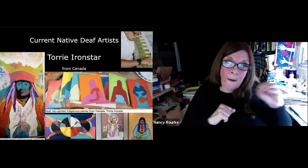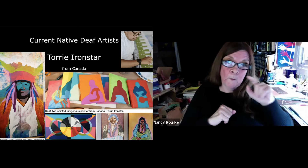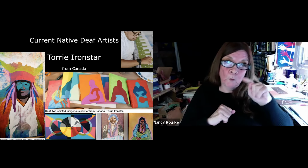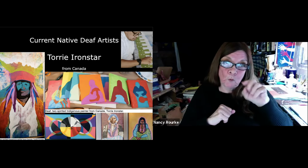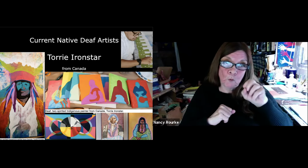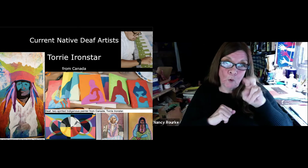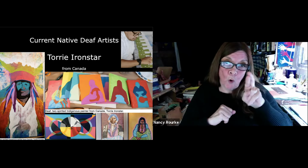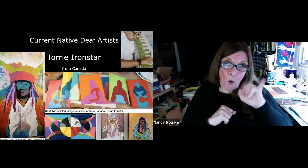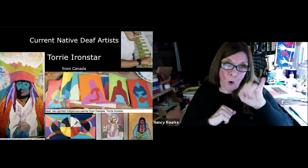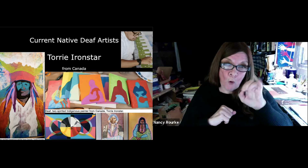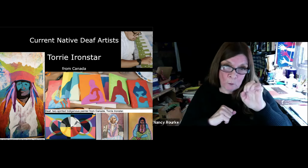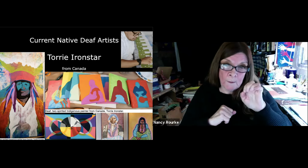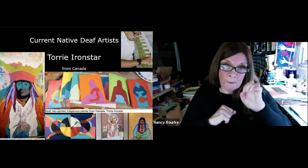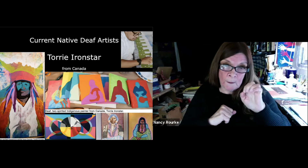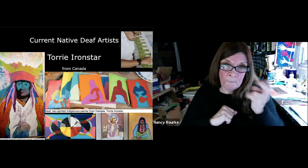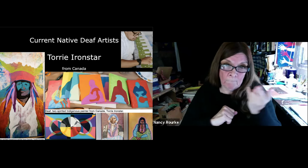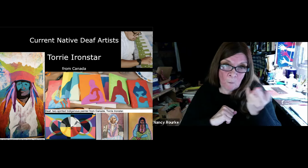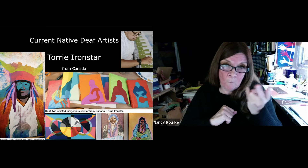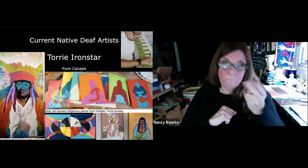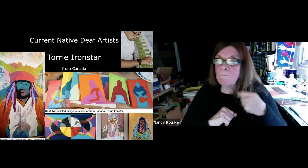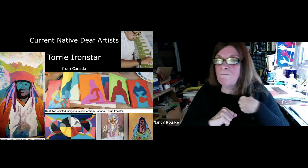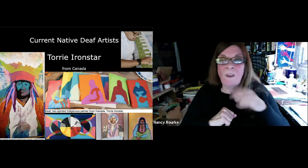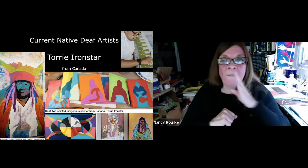Now both Jeff and Tori.